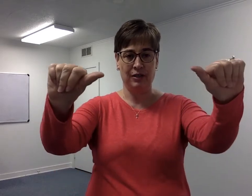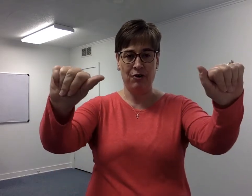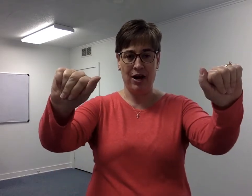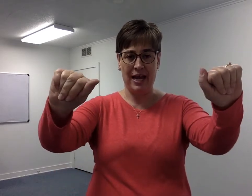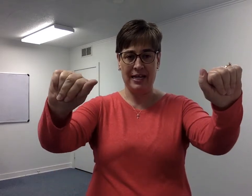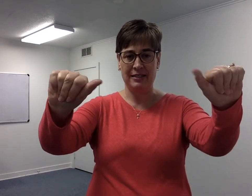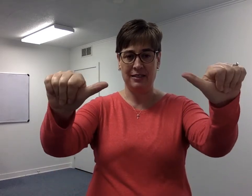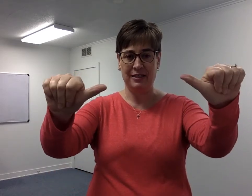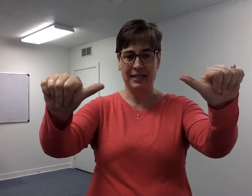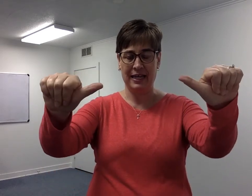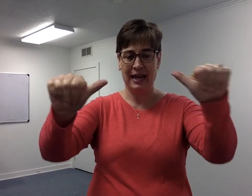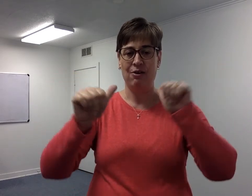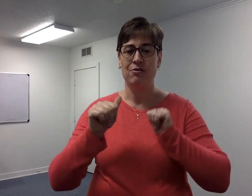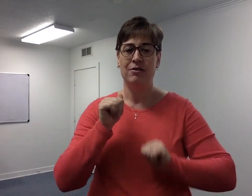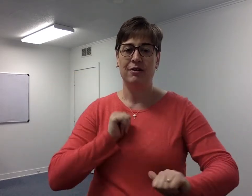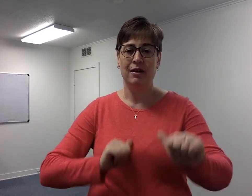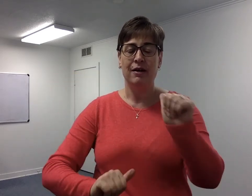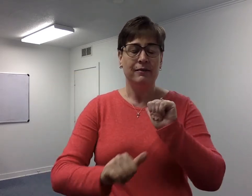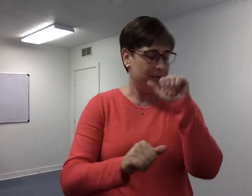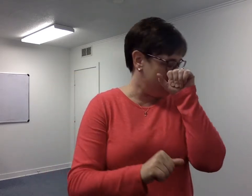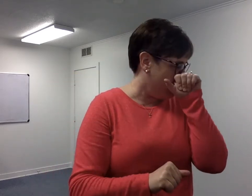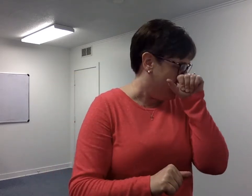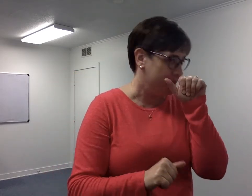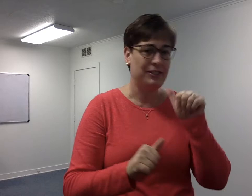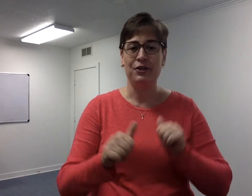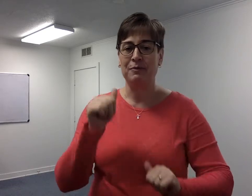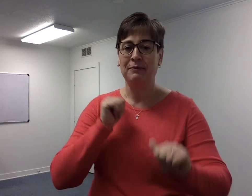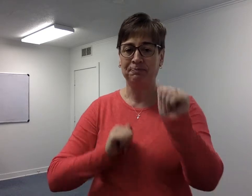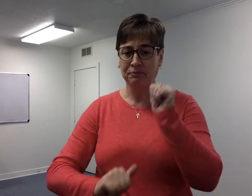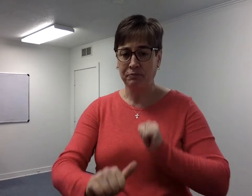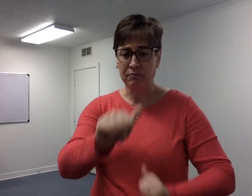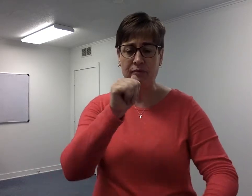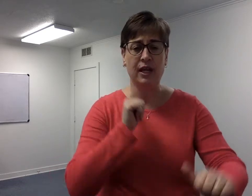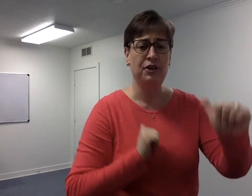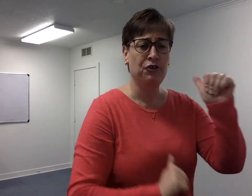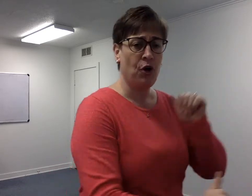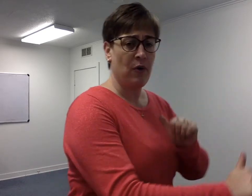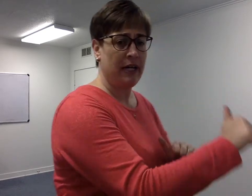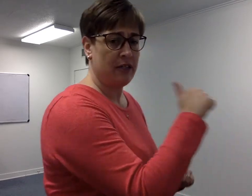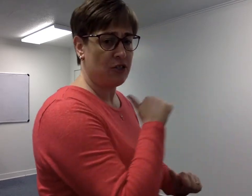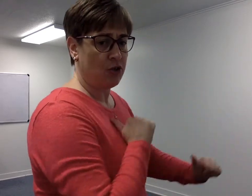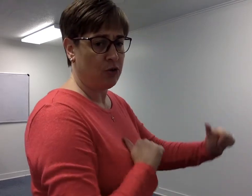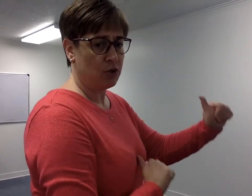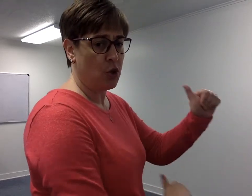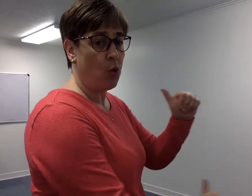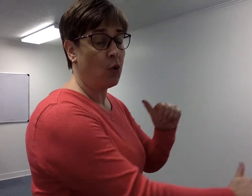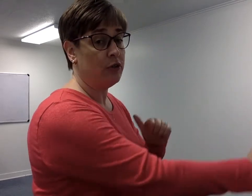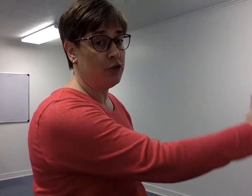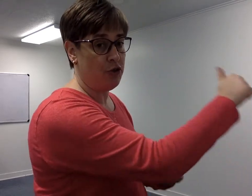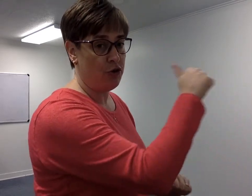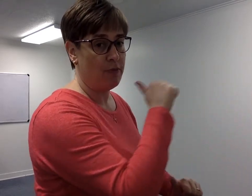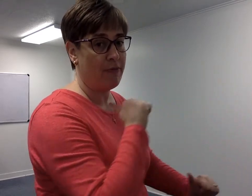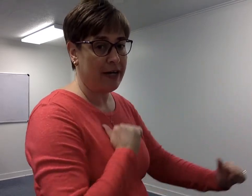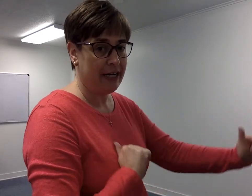letter A's sticking out. Excuse me. And you're going in a circle towards you. You're bringing it